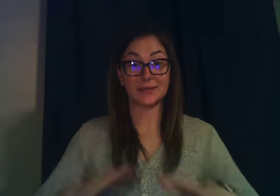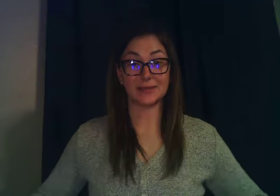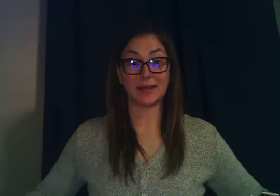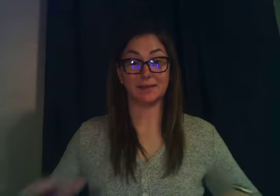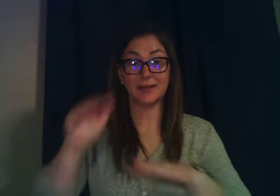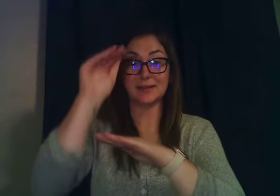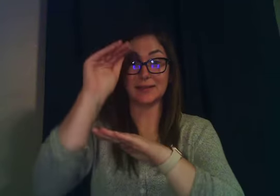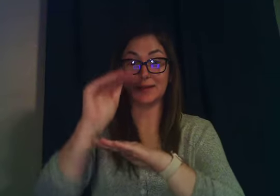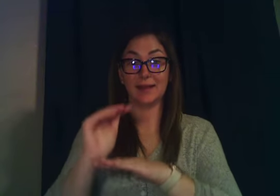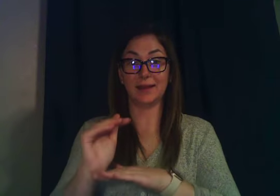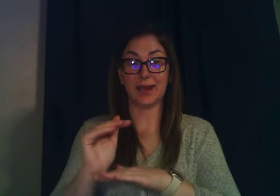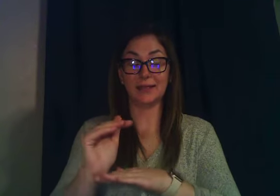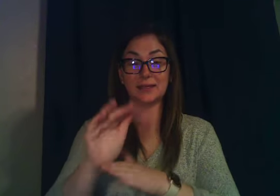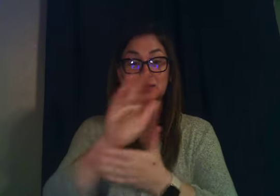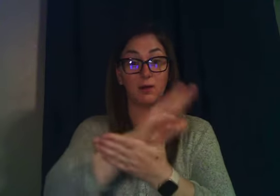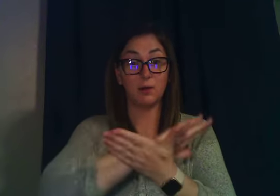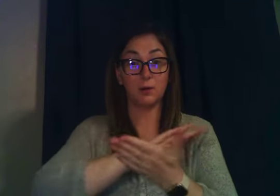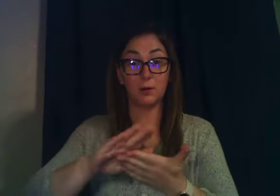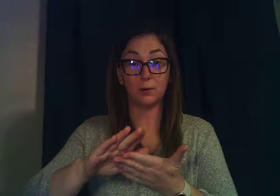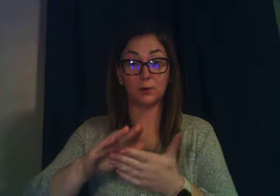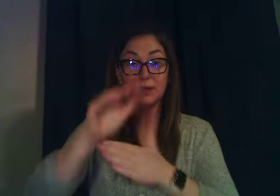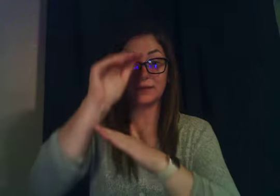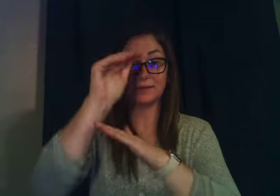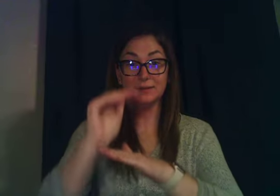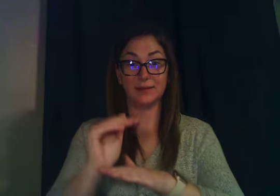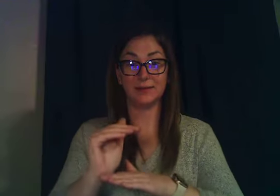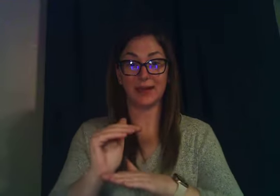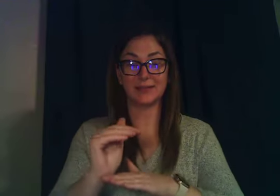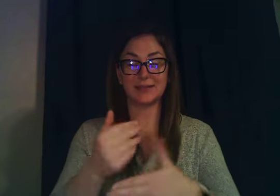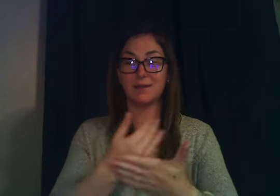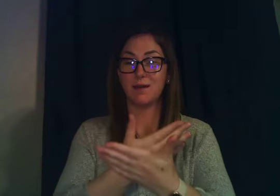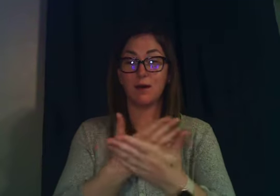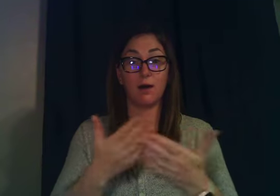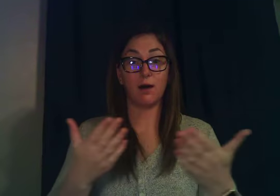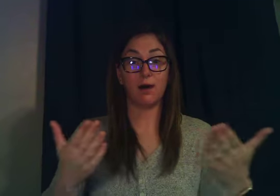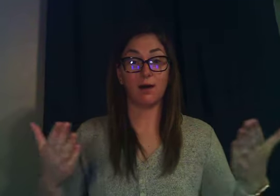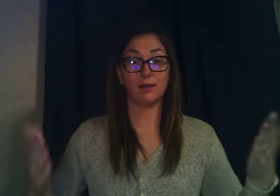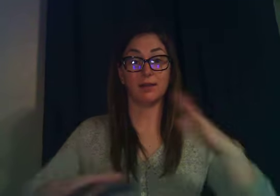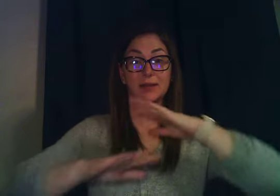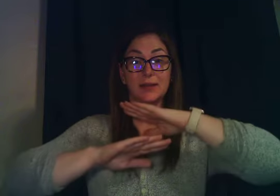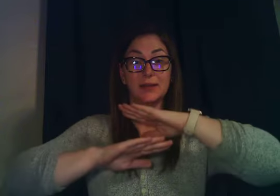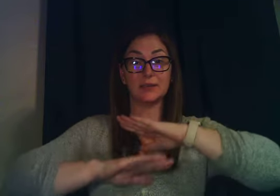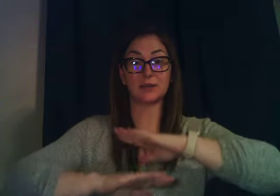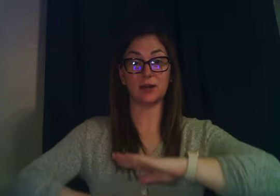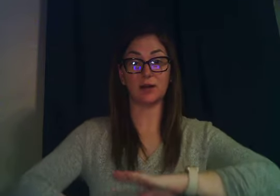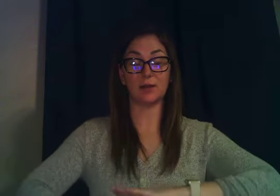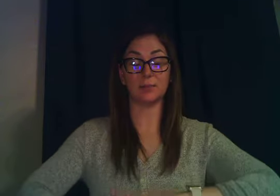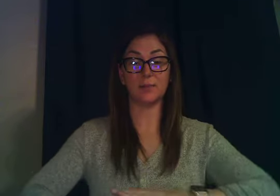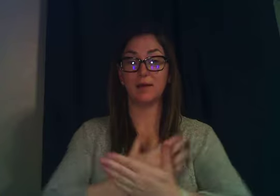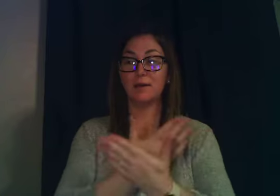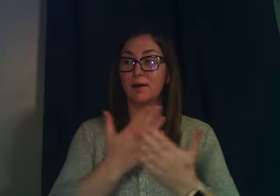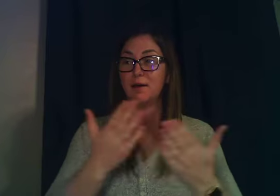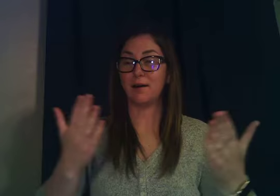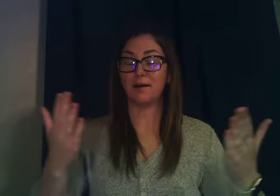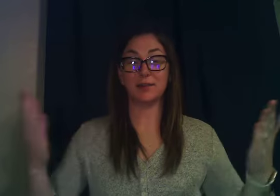Silent Night. Holy Night. All is calm. All